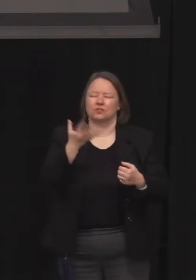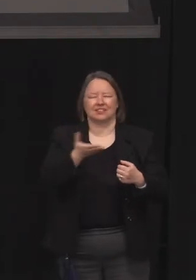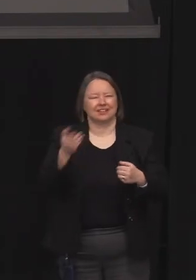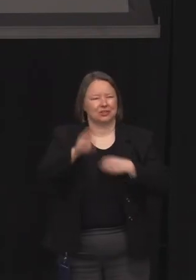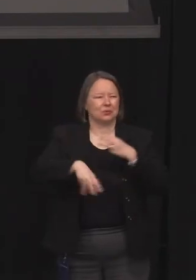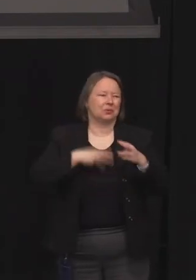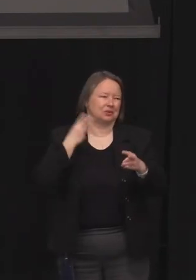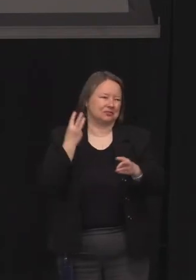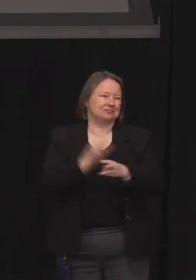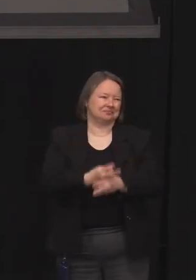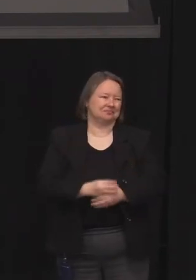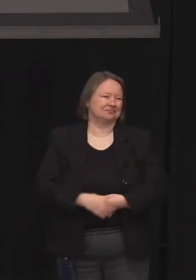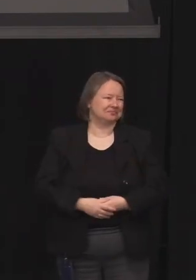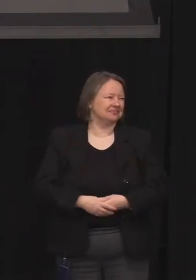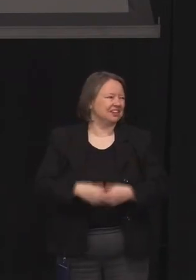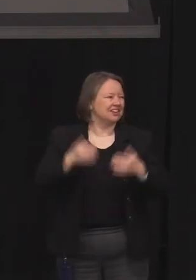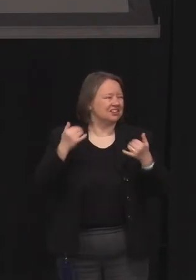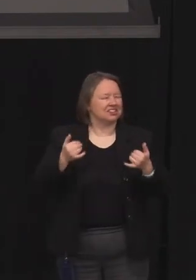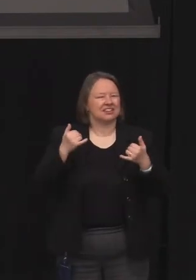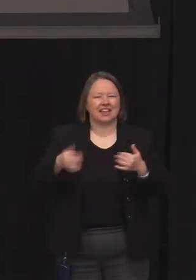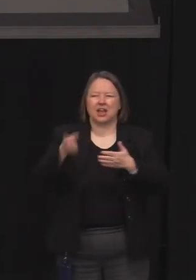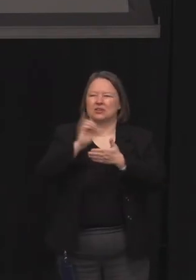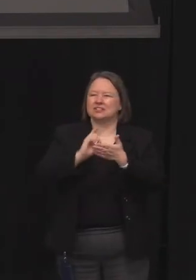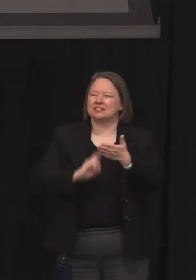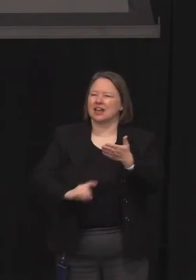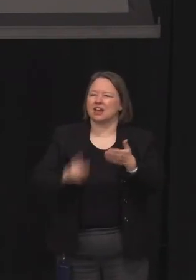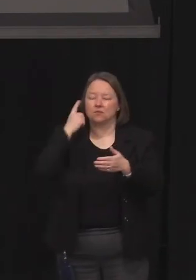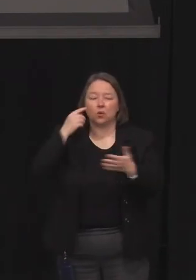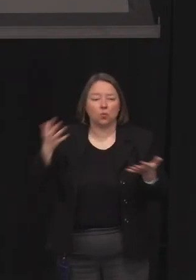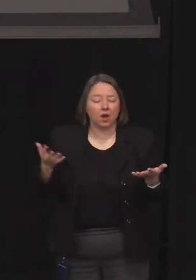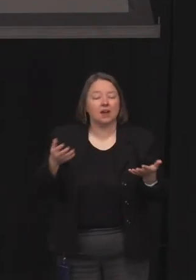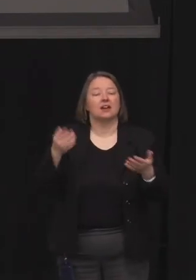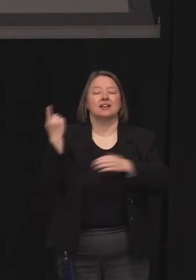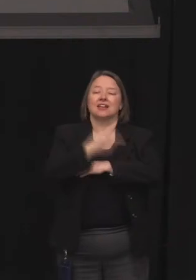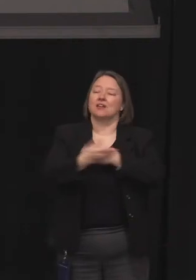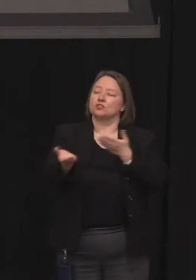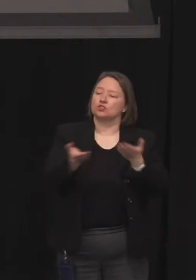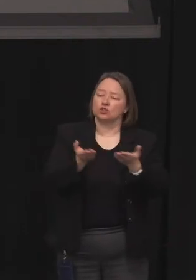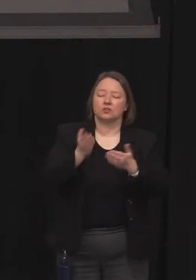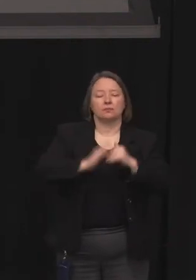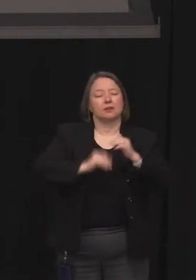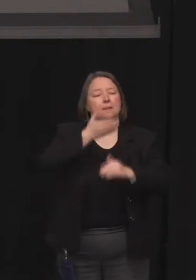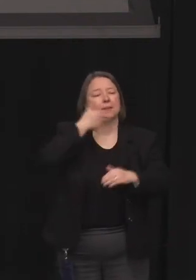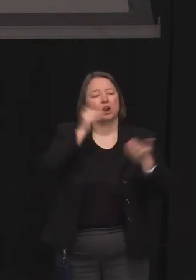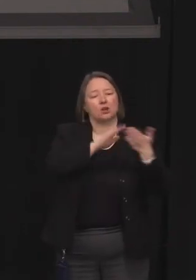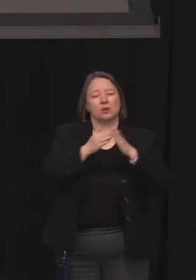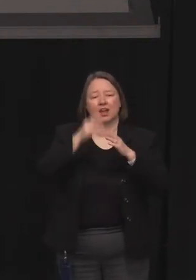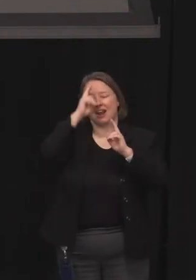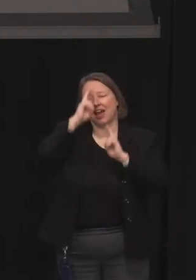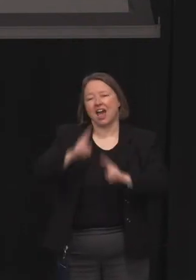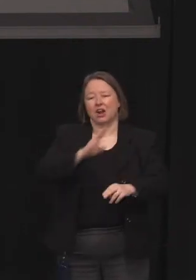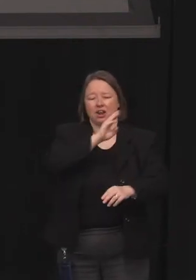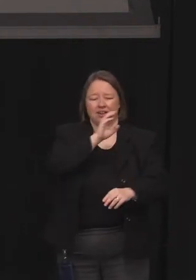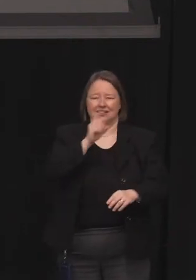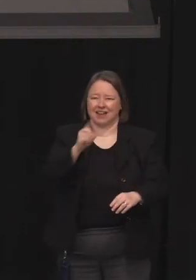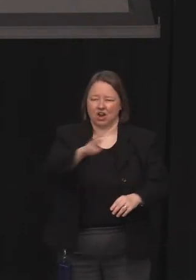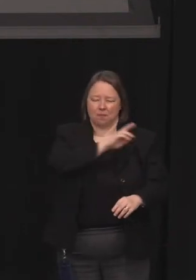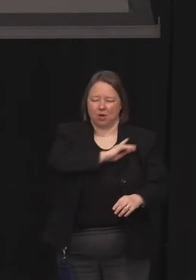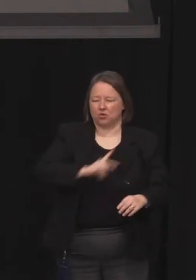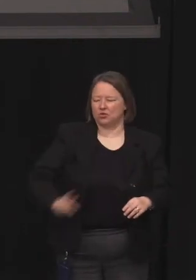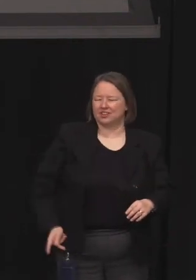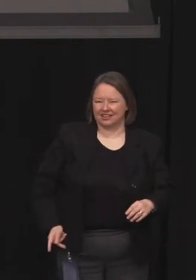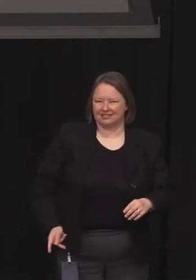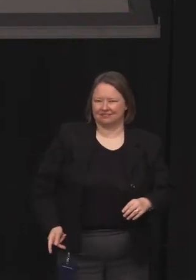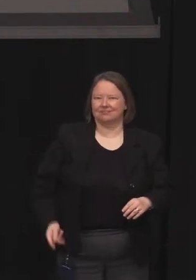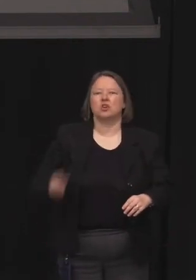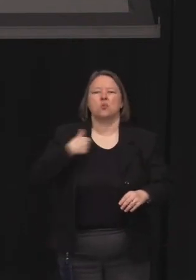world. This day was designed as a day of service for building better communities while honoring the work of Dr. King. And we all